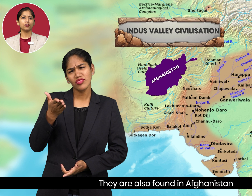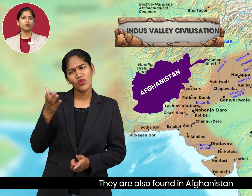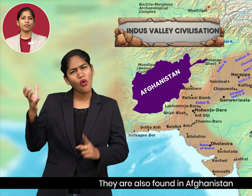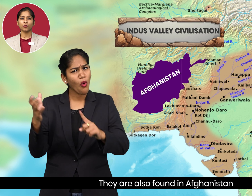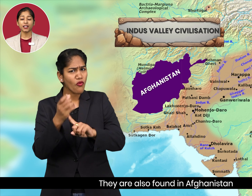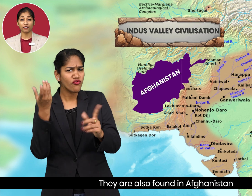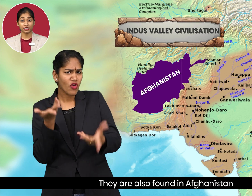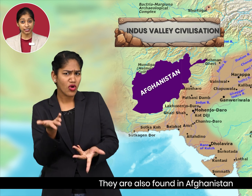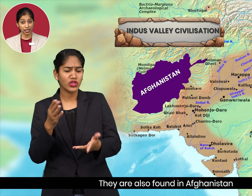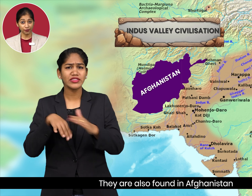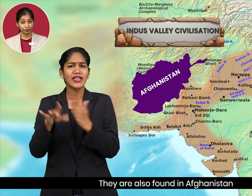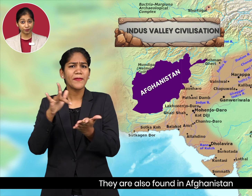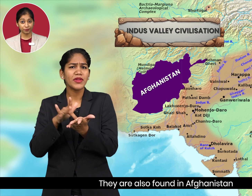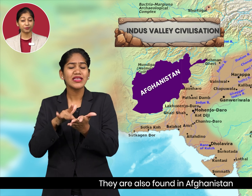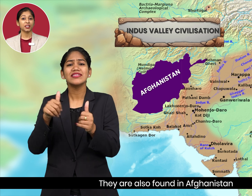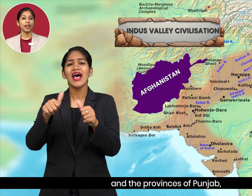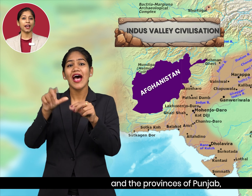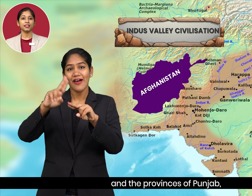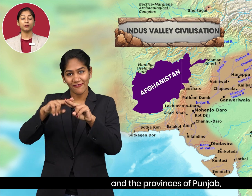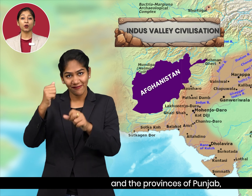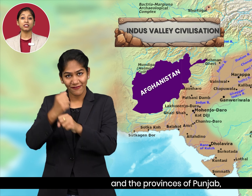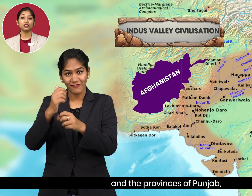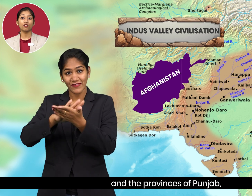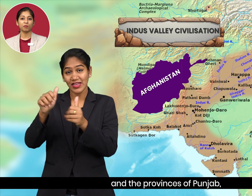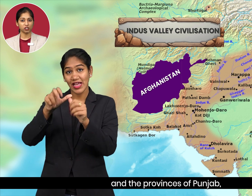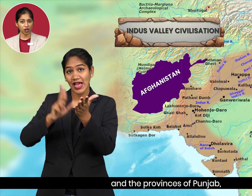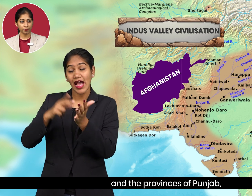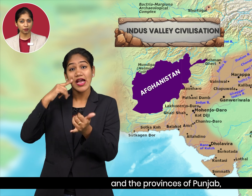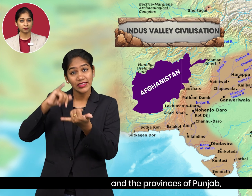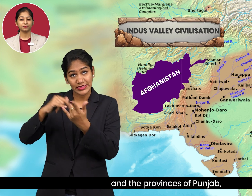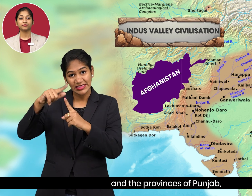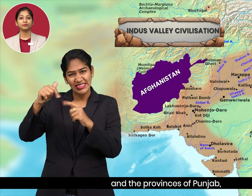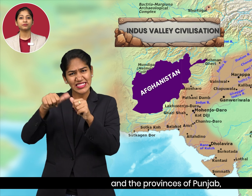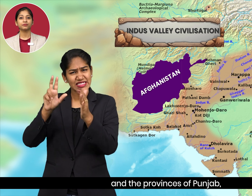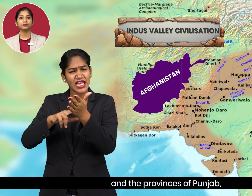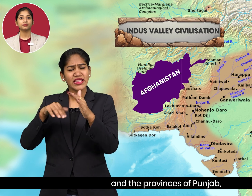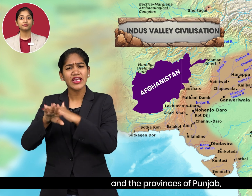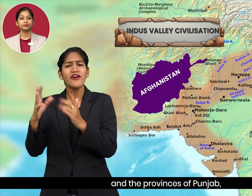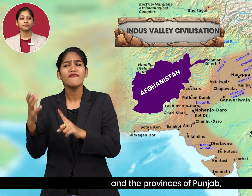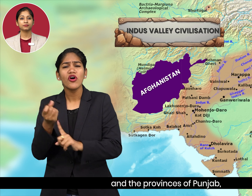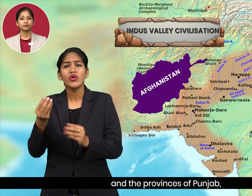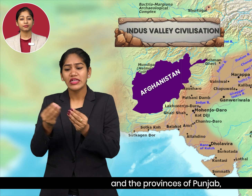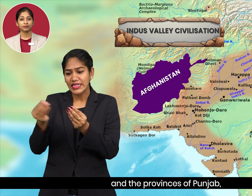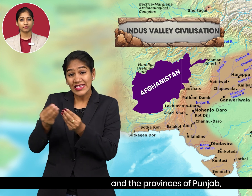They are also found in Afghanistan and in the provinces of Punjab,